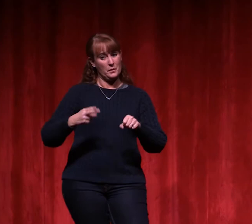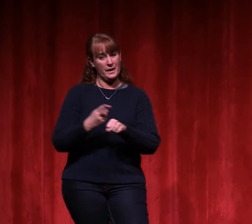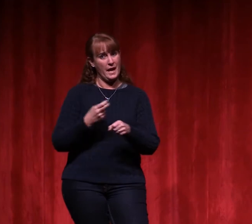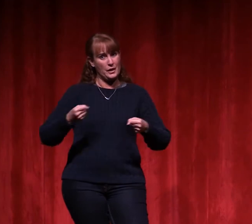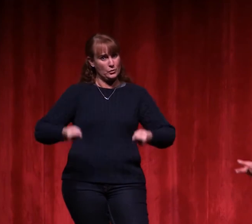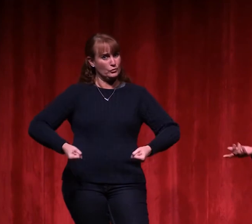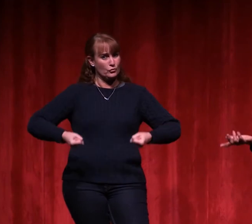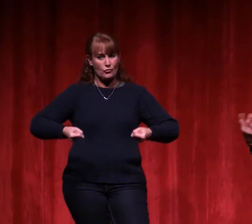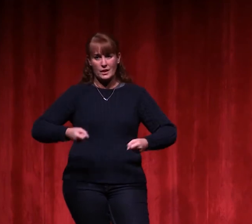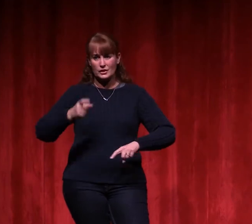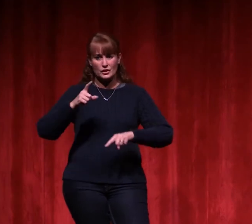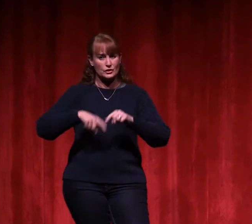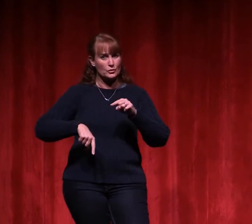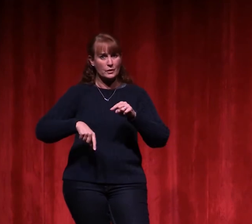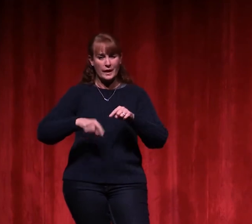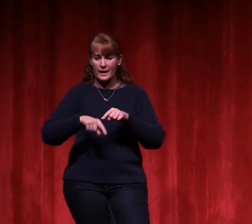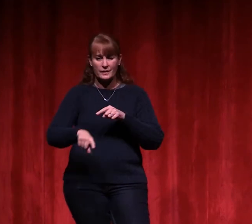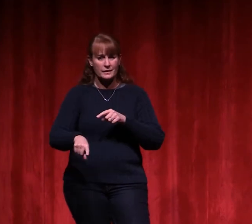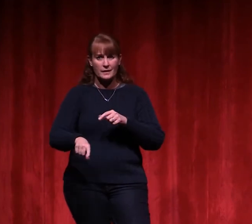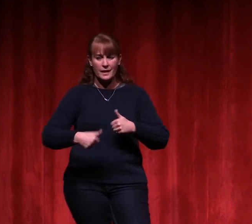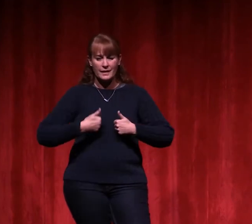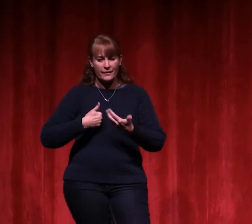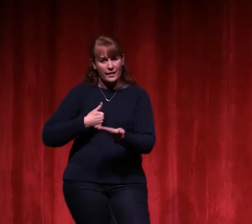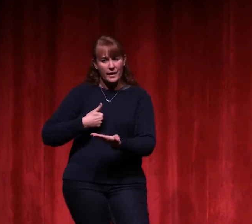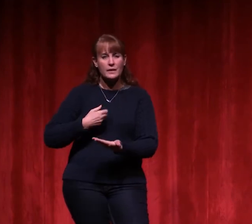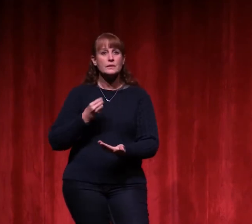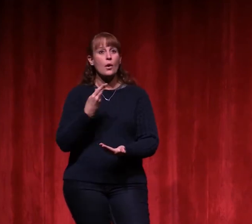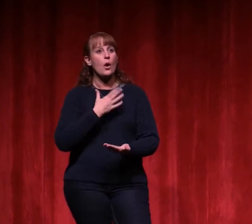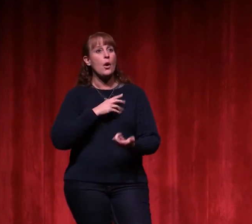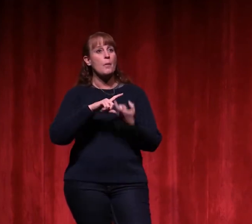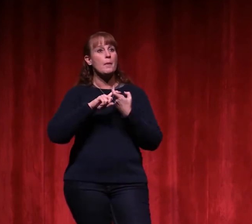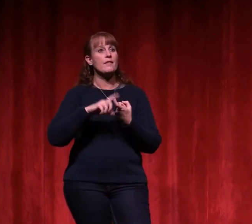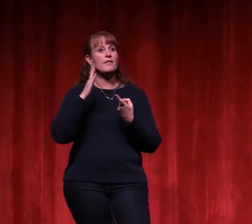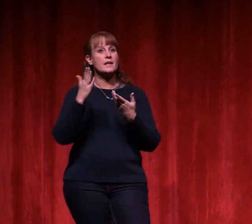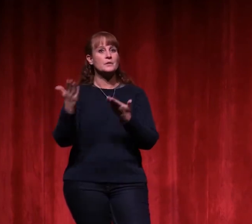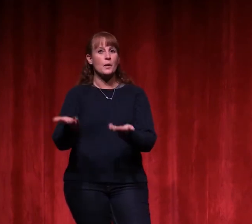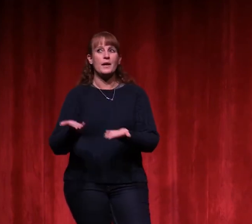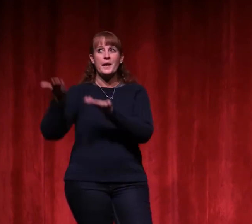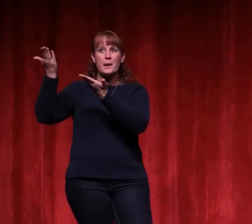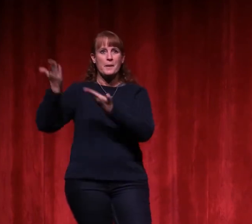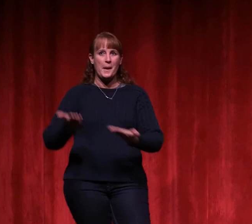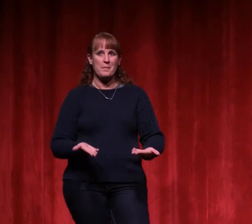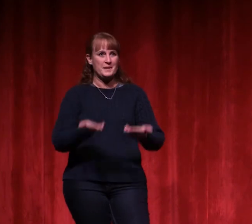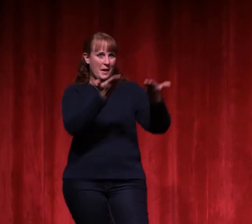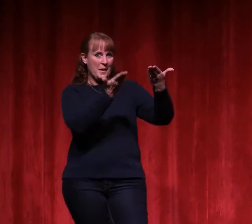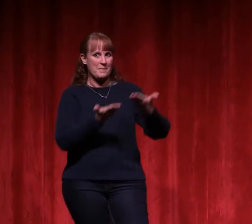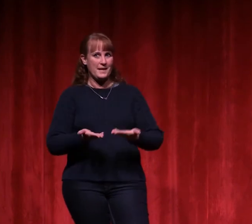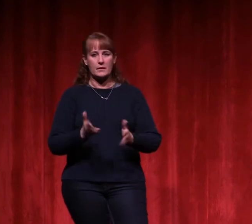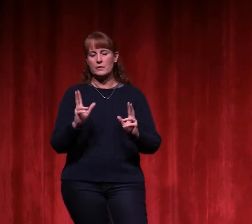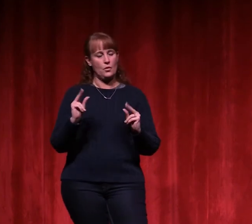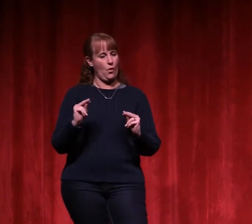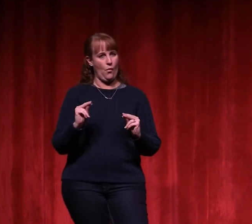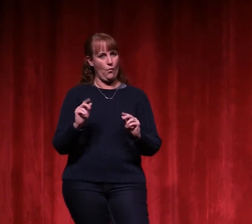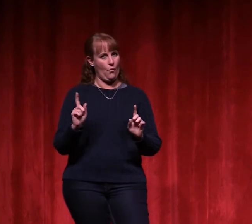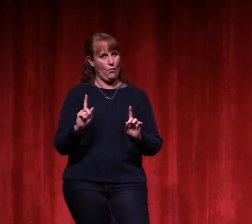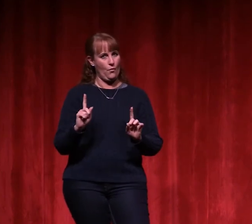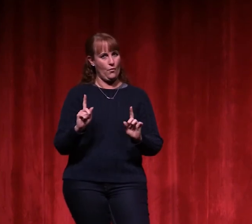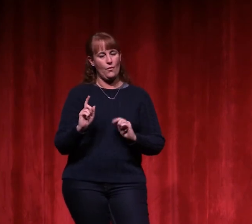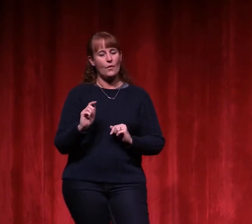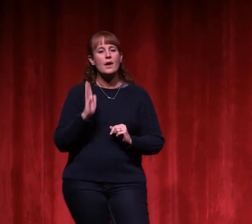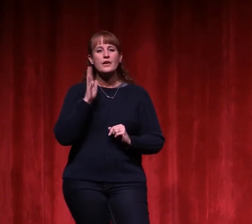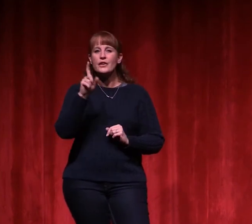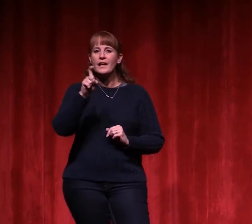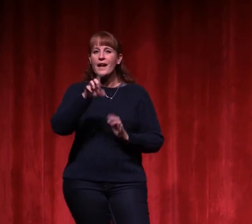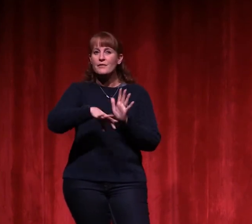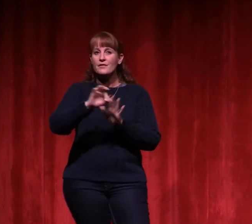crutches. You can't go there. And I said, oh, my friends will carry me up and down. And he's like, no, you're